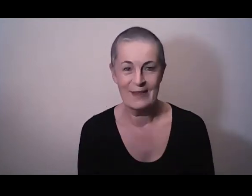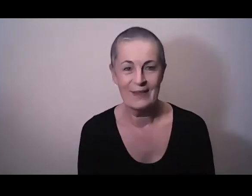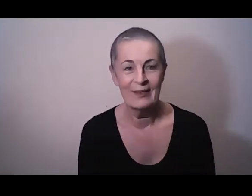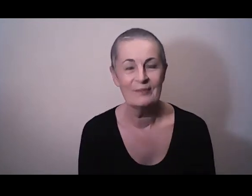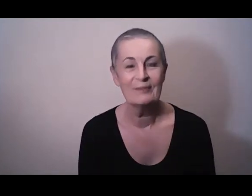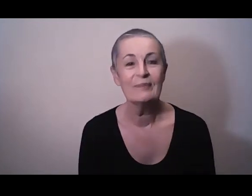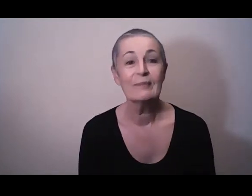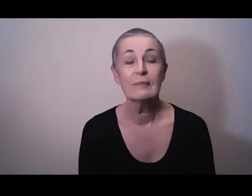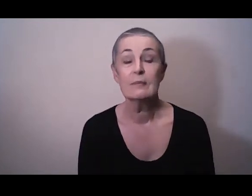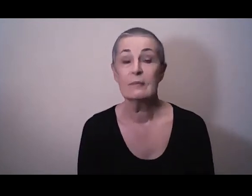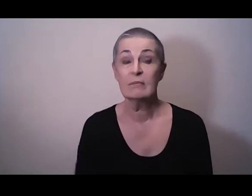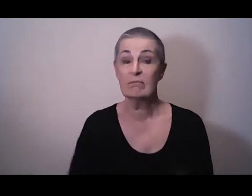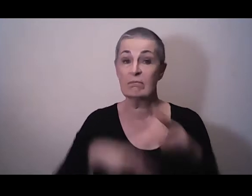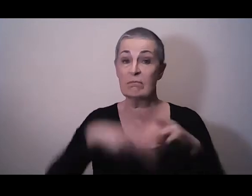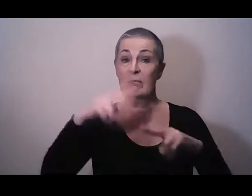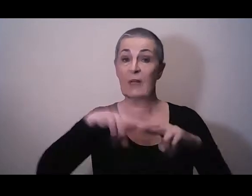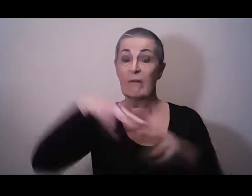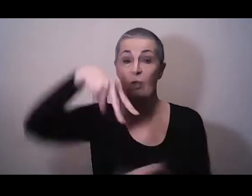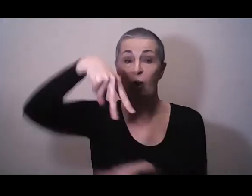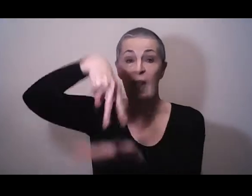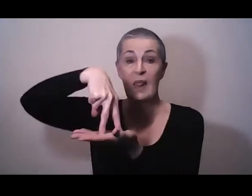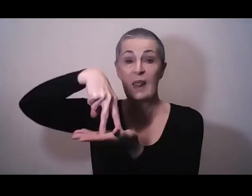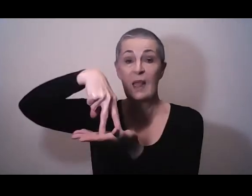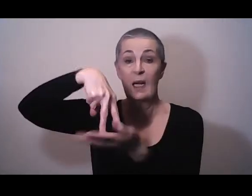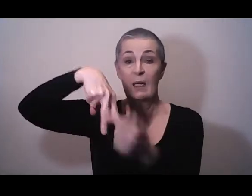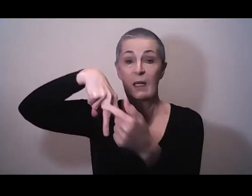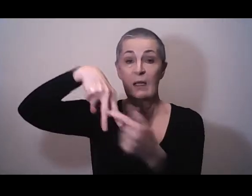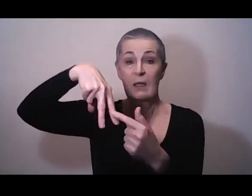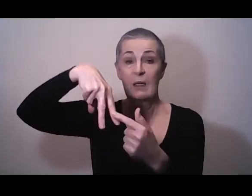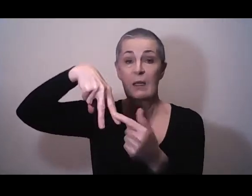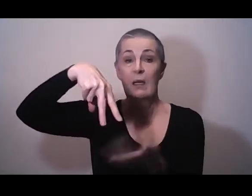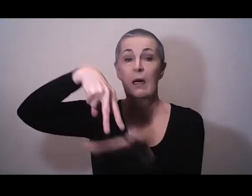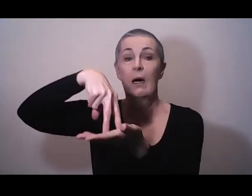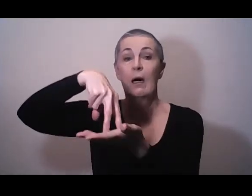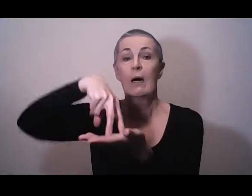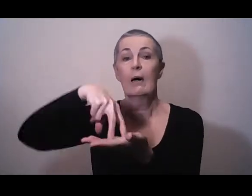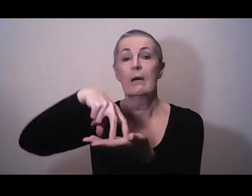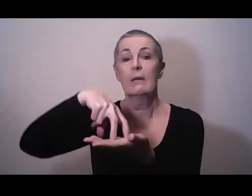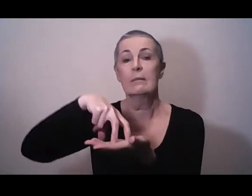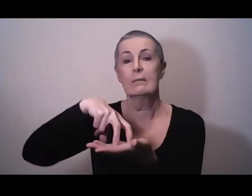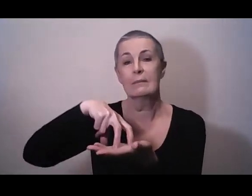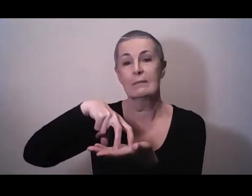And if your legs get tired, you can stand up and just bend.